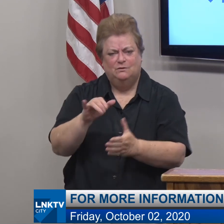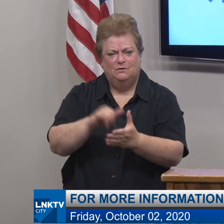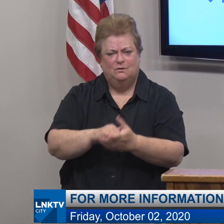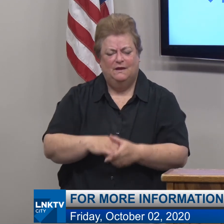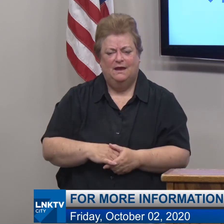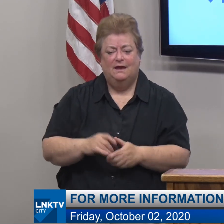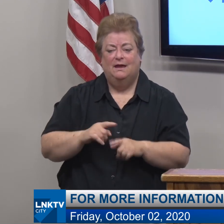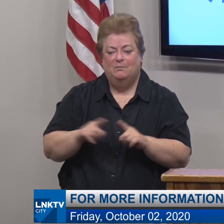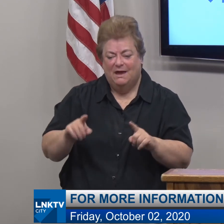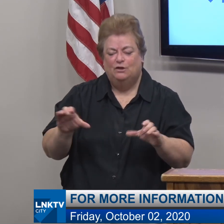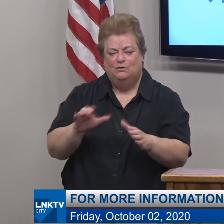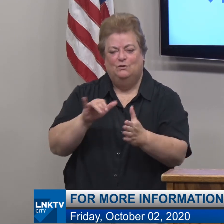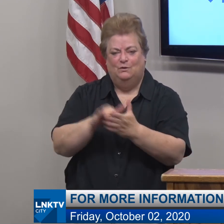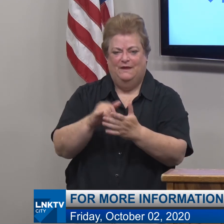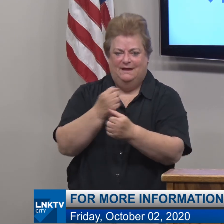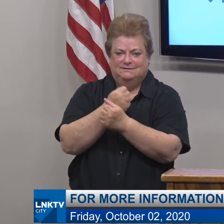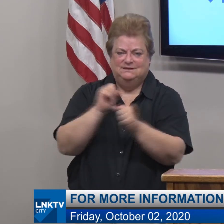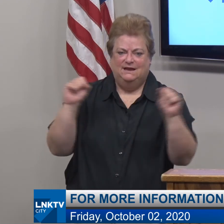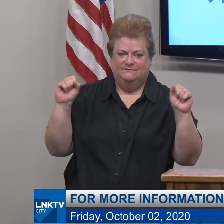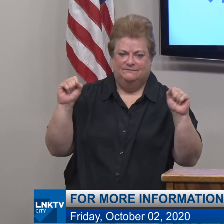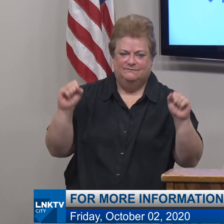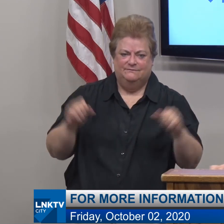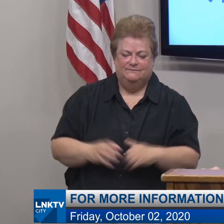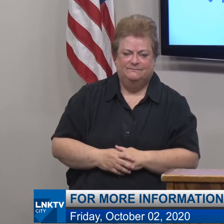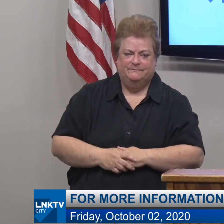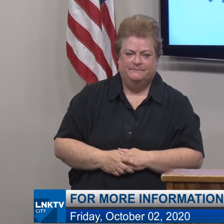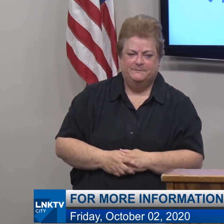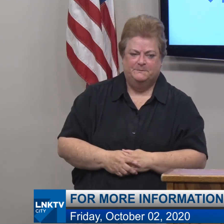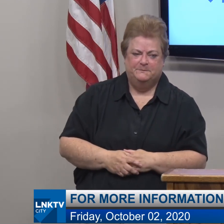to do it safely.